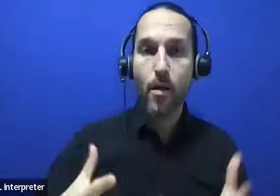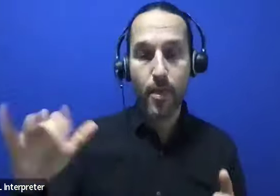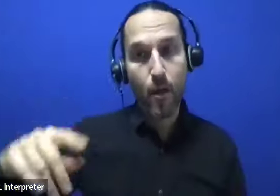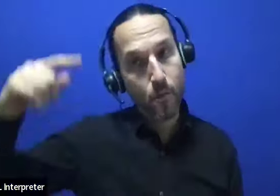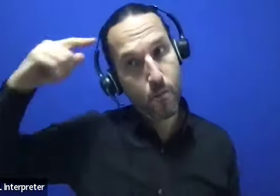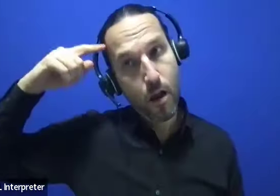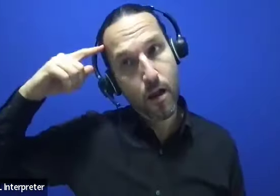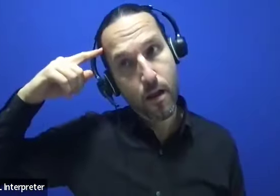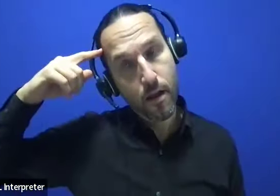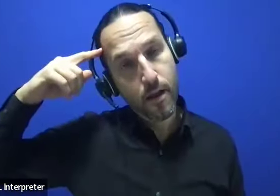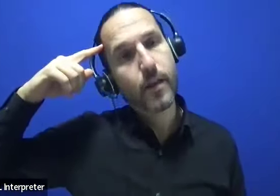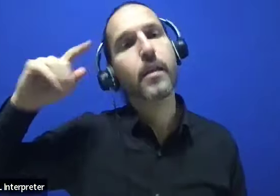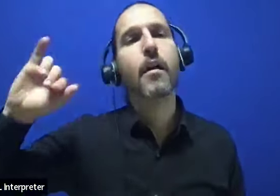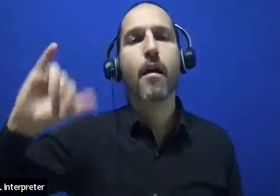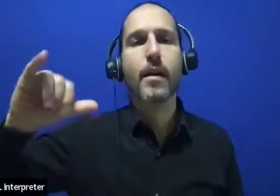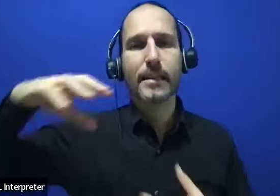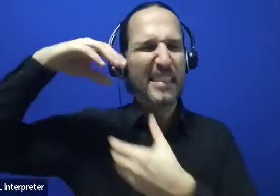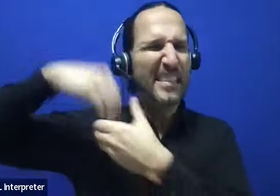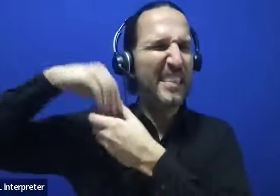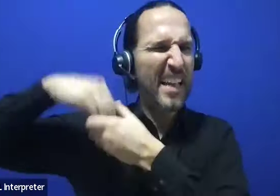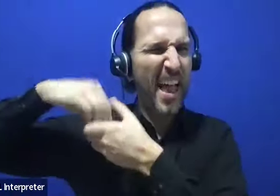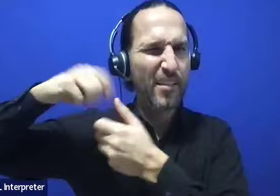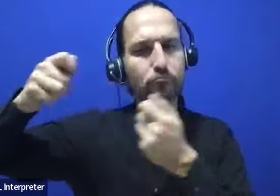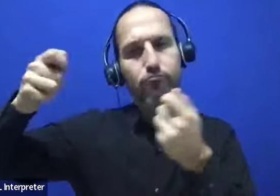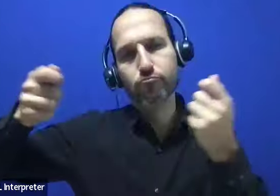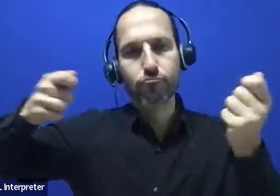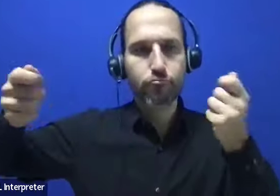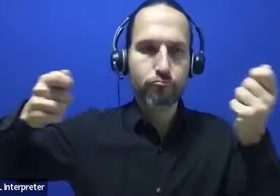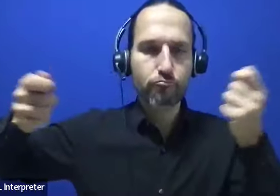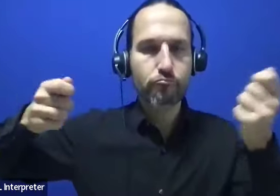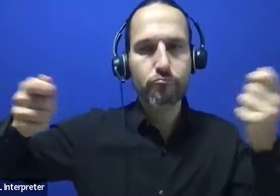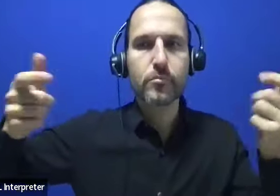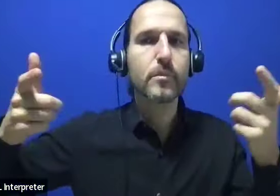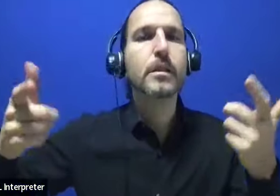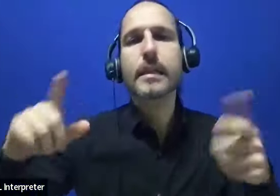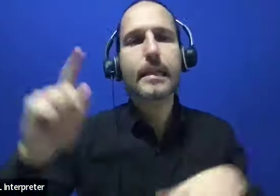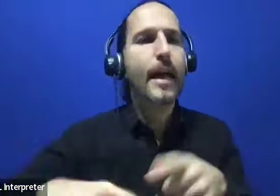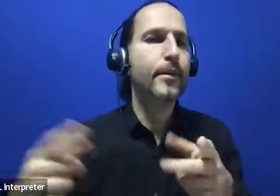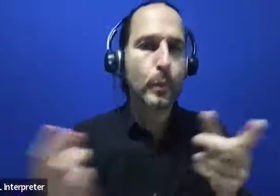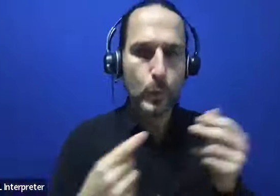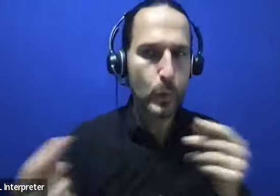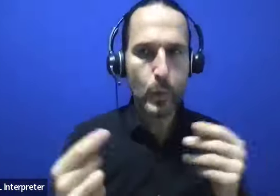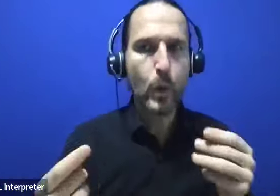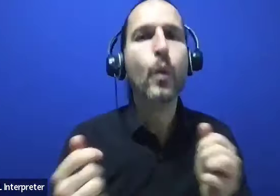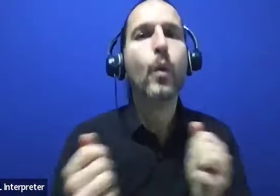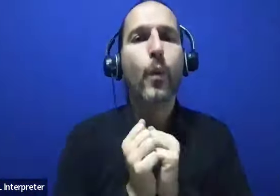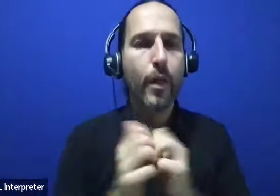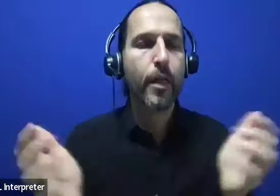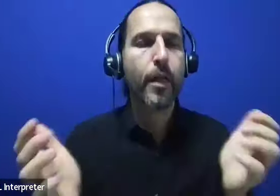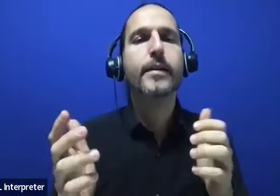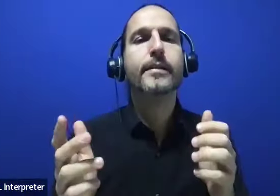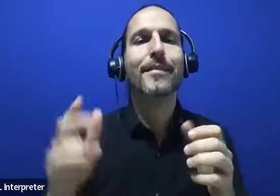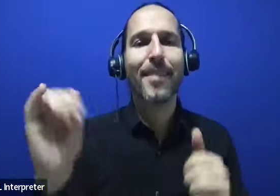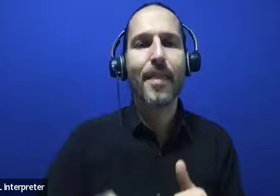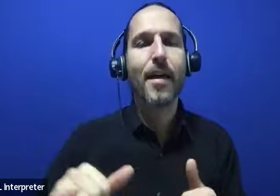just sits inside our skull. It's got not a whole lot that it can actually do without